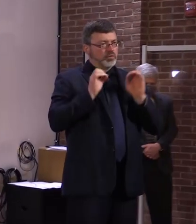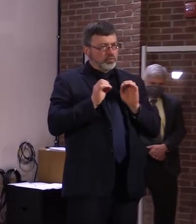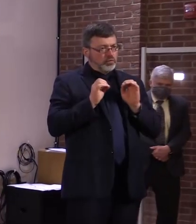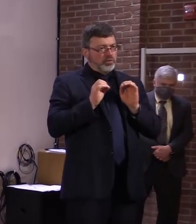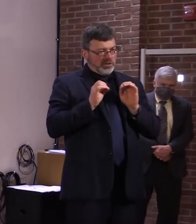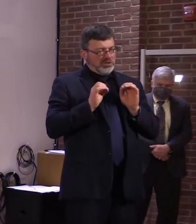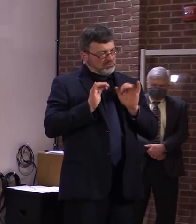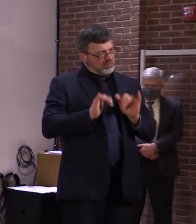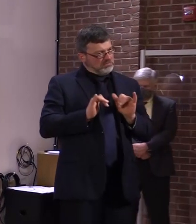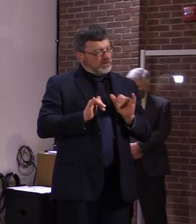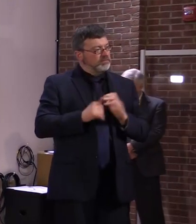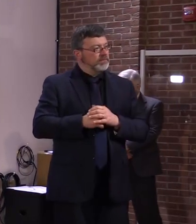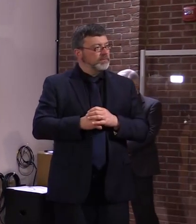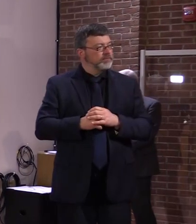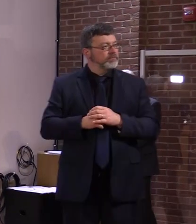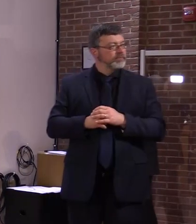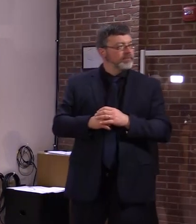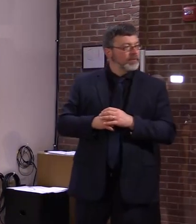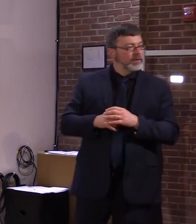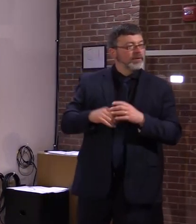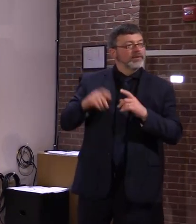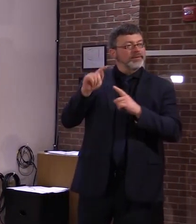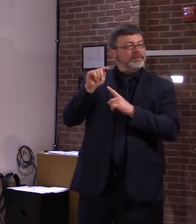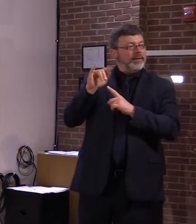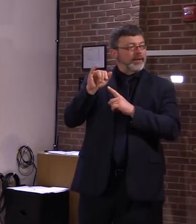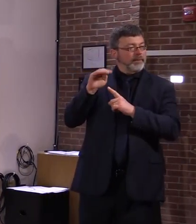Eric, the Times Argus.